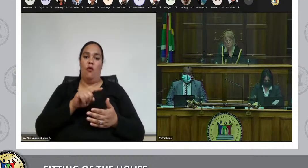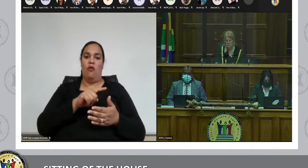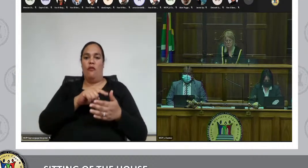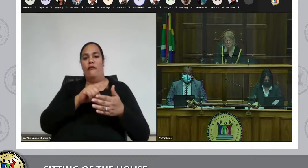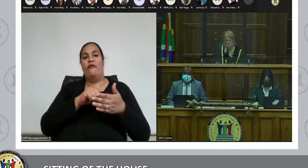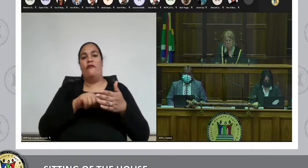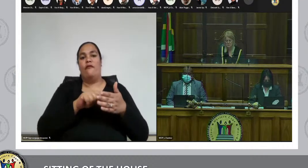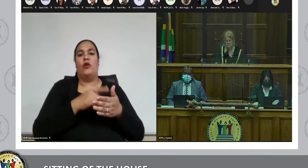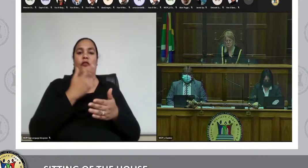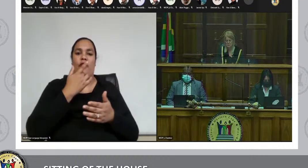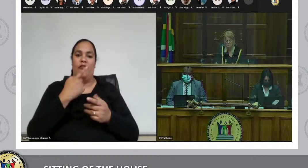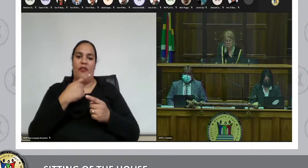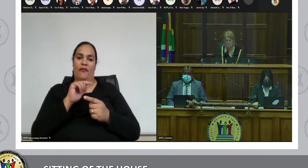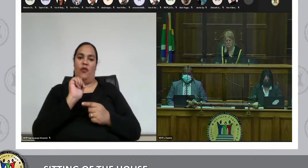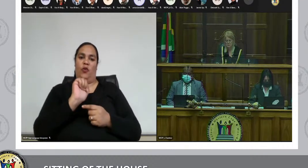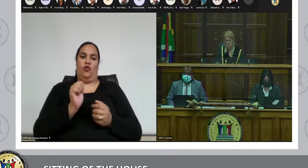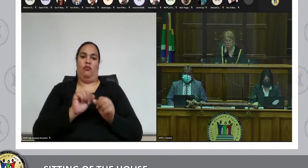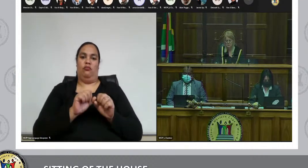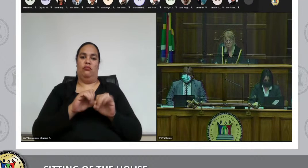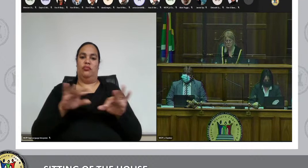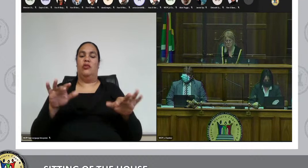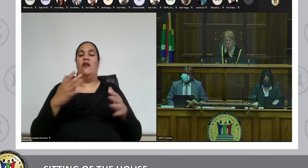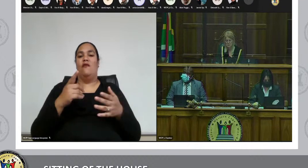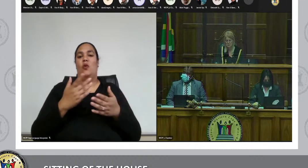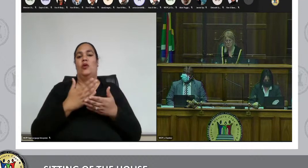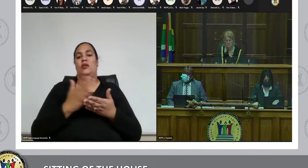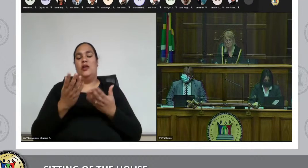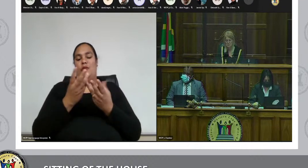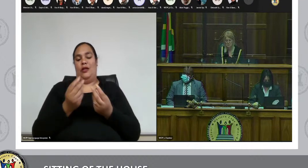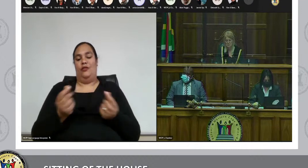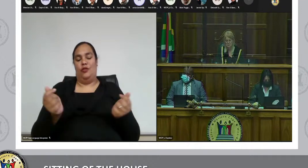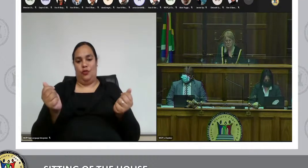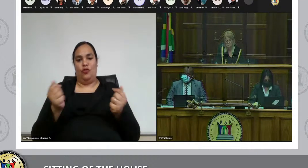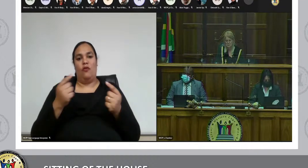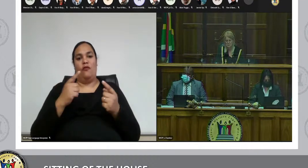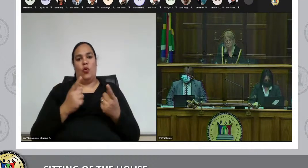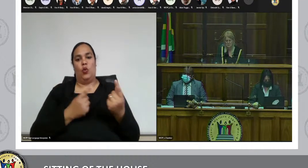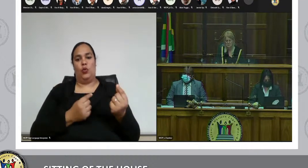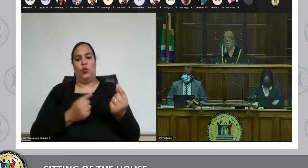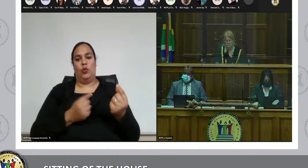in favour of the resolution for such a resolution to be